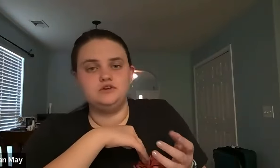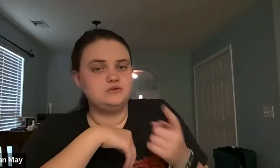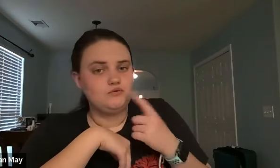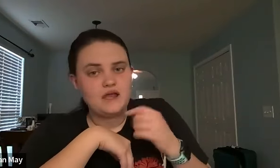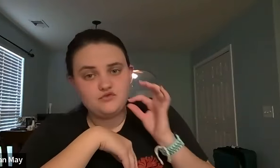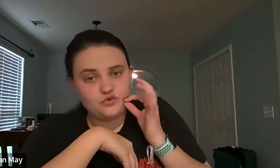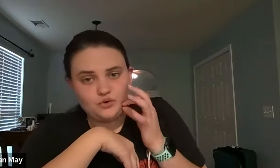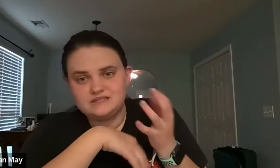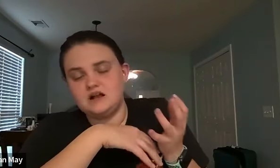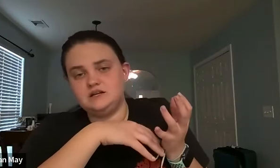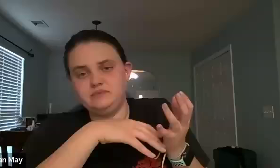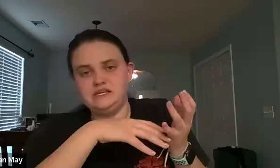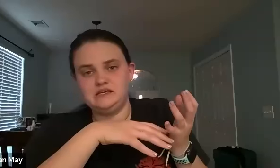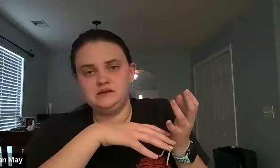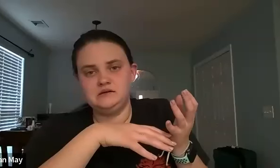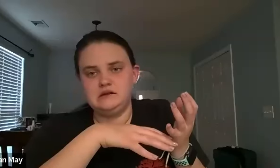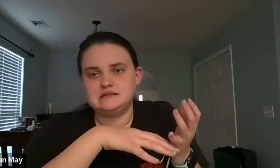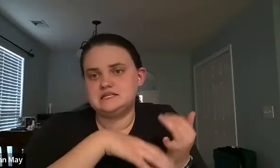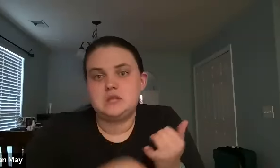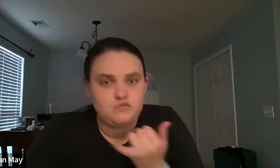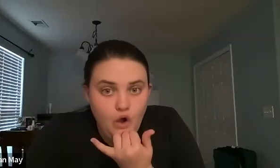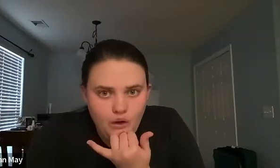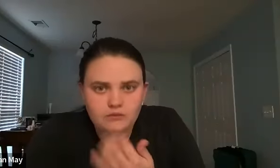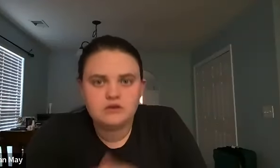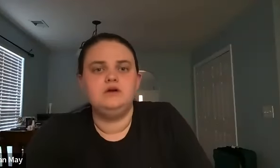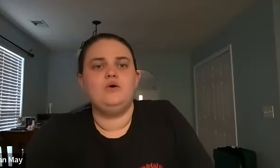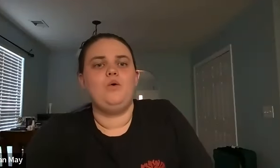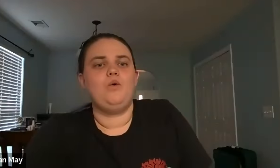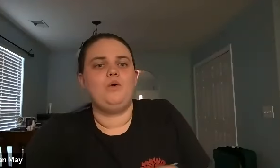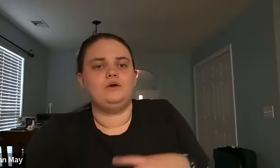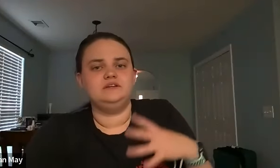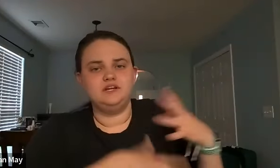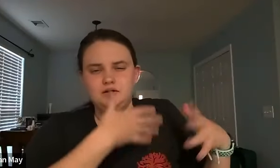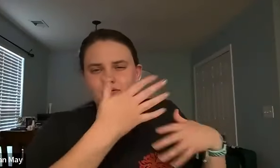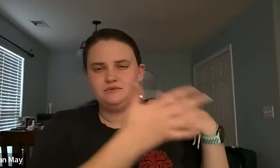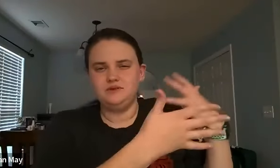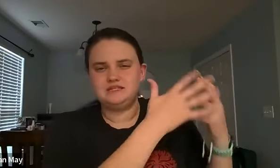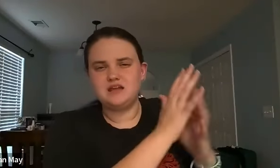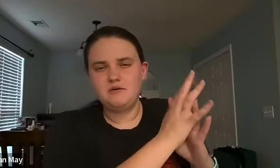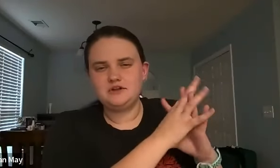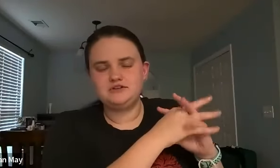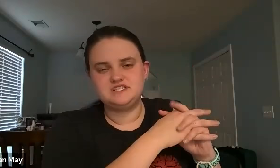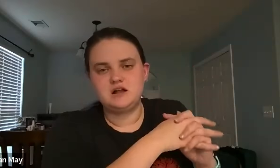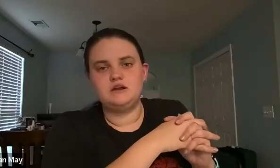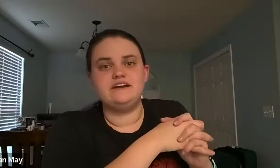doing red fruit is not going to be necessarily wrong. Or, it's not where you're stuck on if I